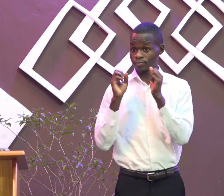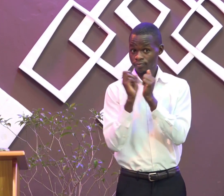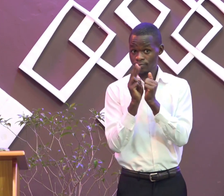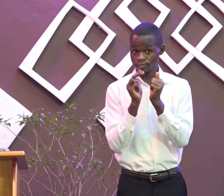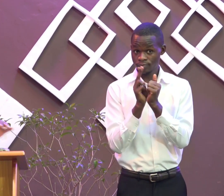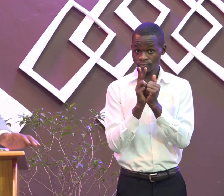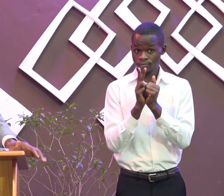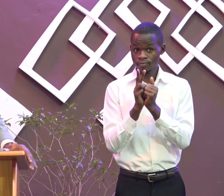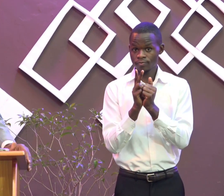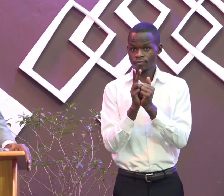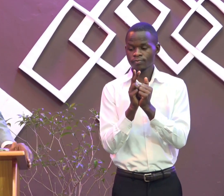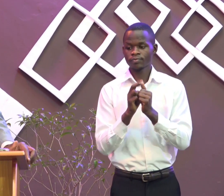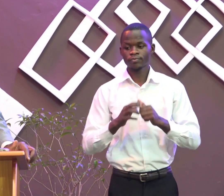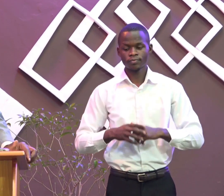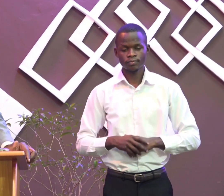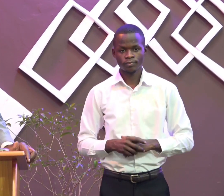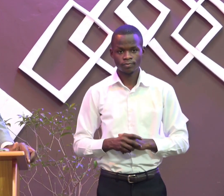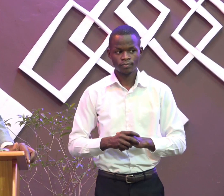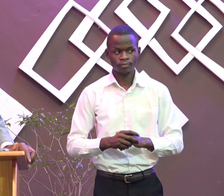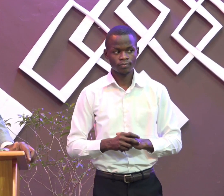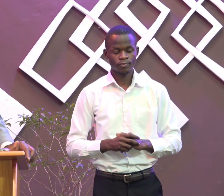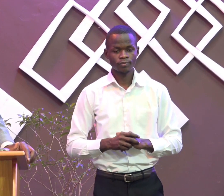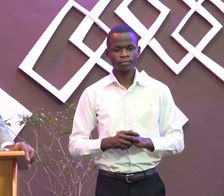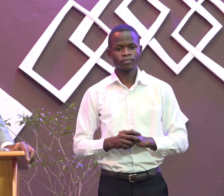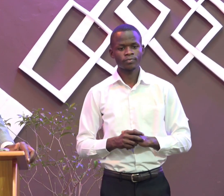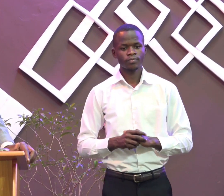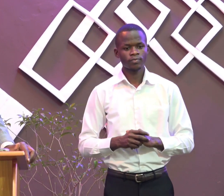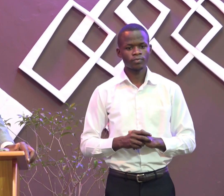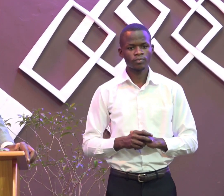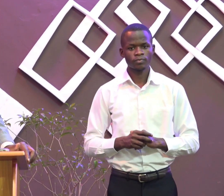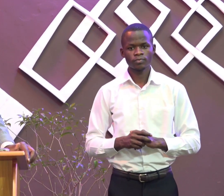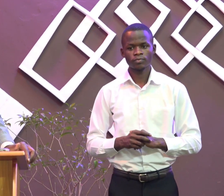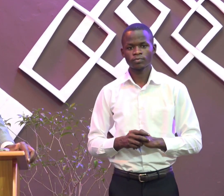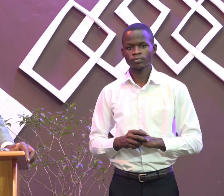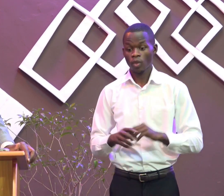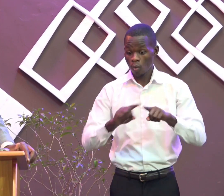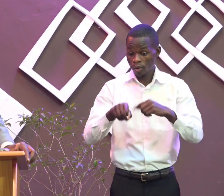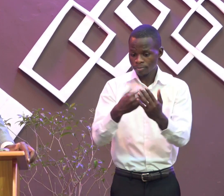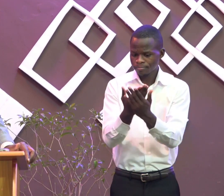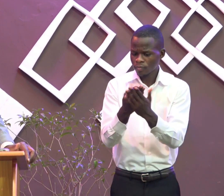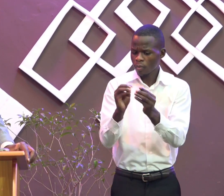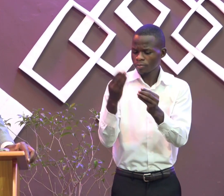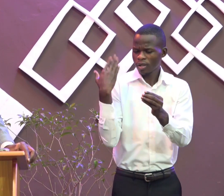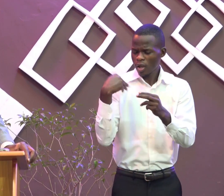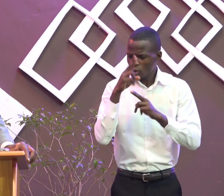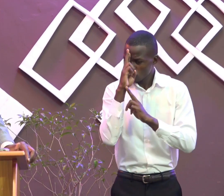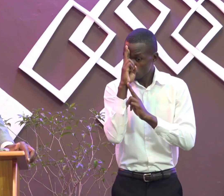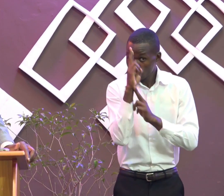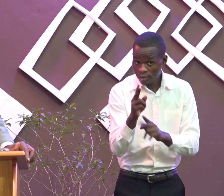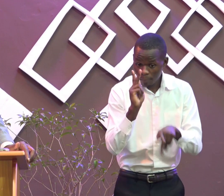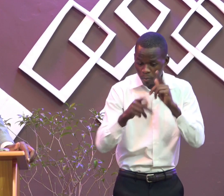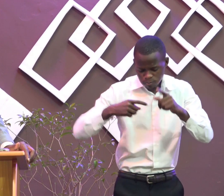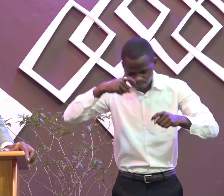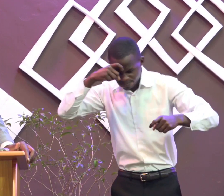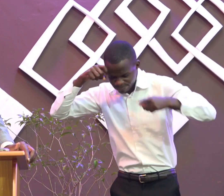12. First Thessalonians chapter 5 verse 12. We ask you brothers to respect those who labor among